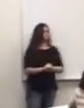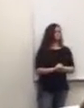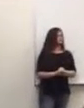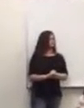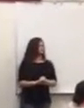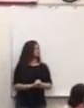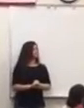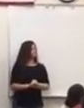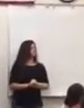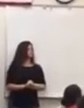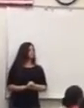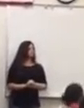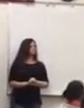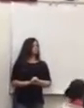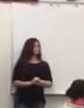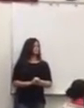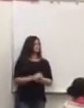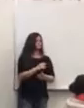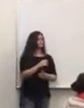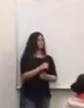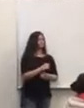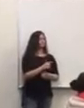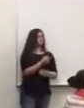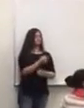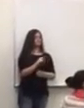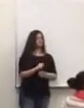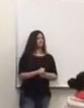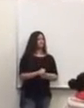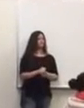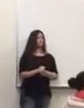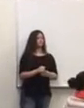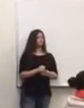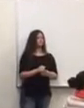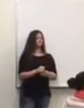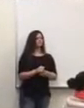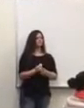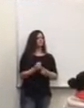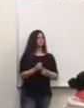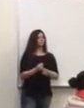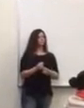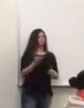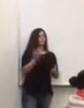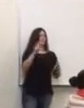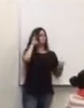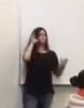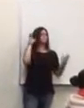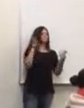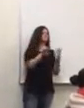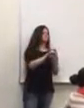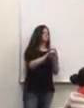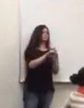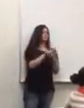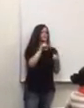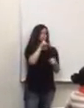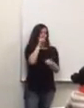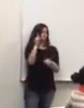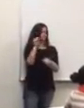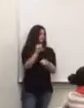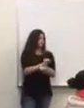you suppose that I should include instead? Ashley? Maybe like pictures from like actual information, like